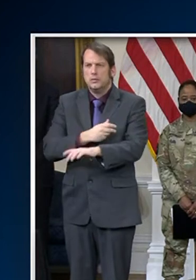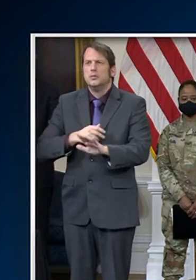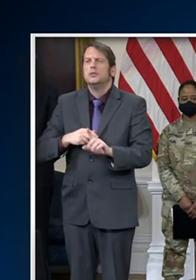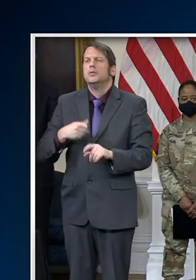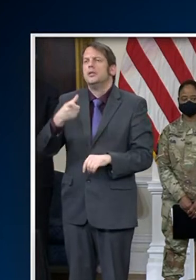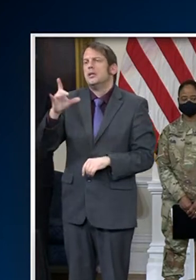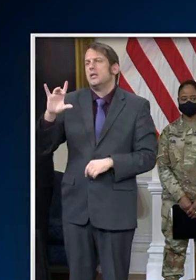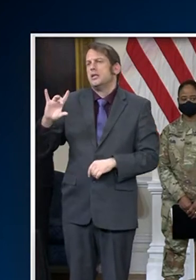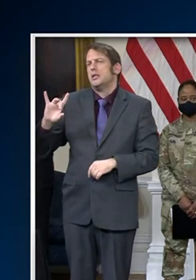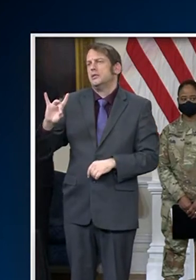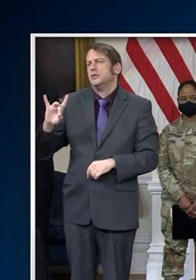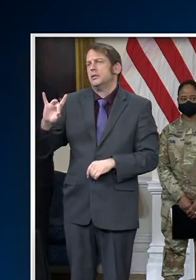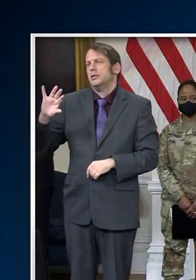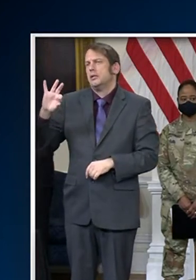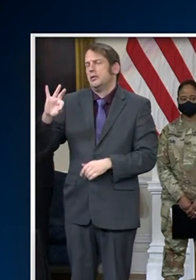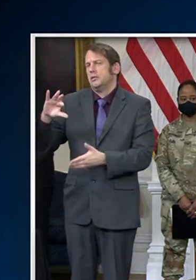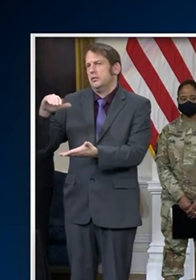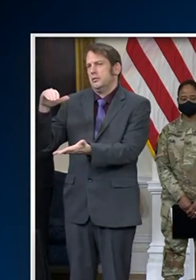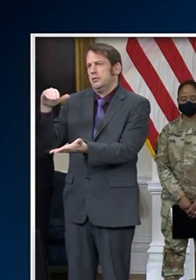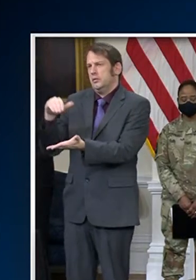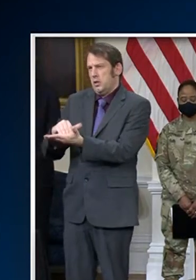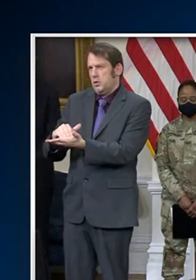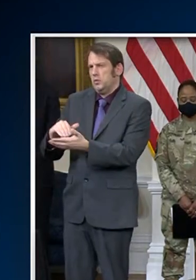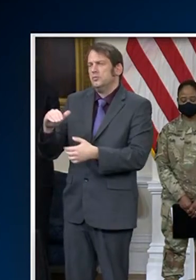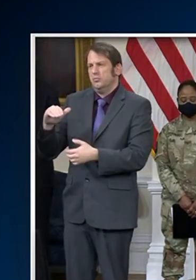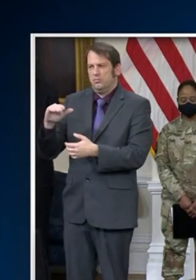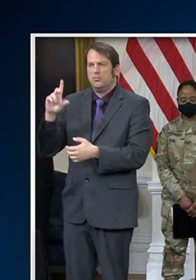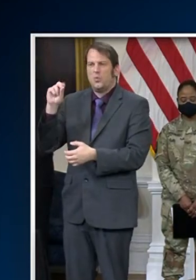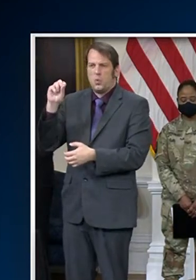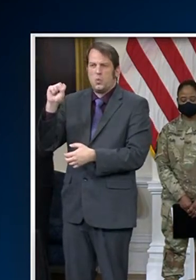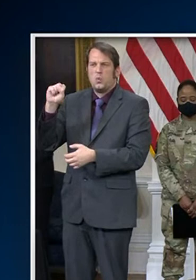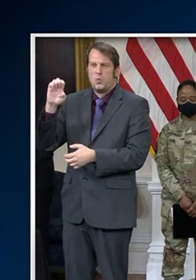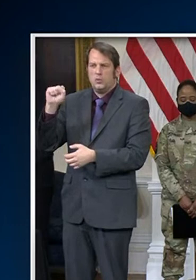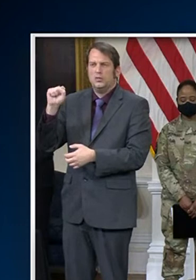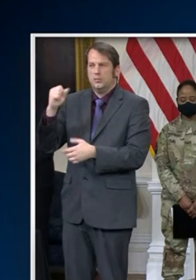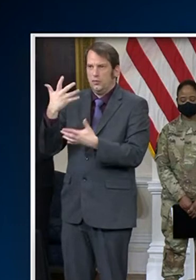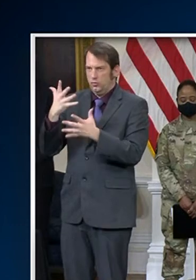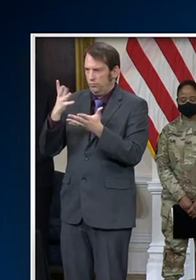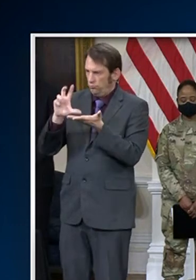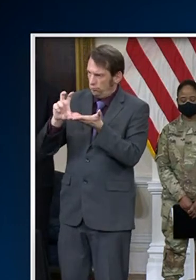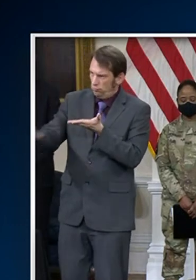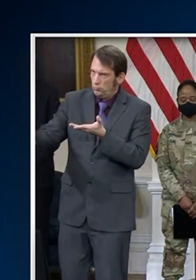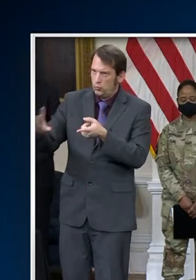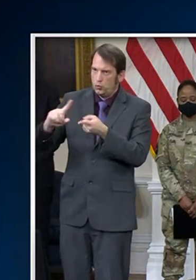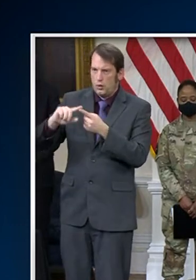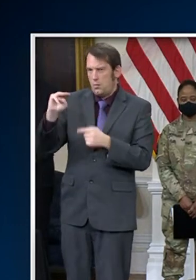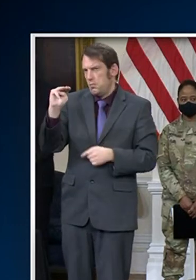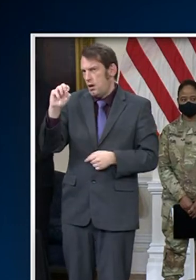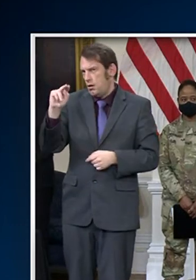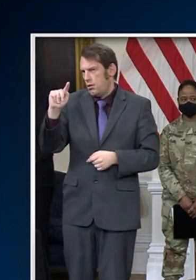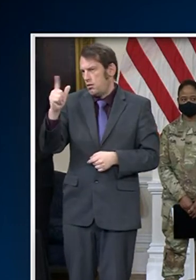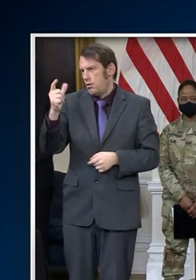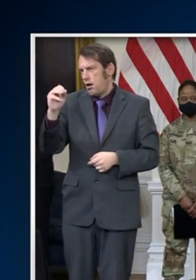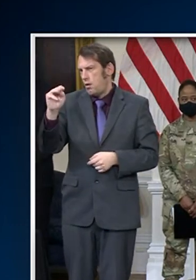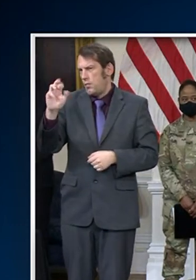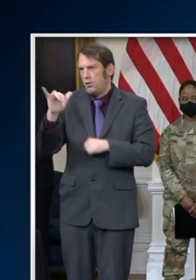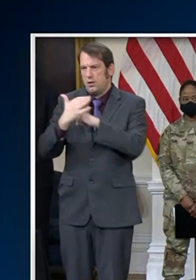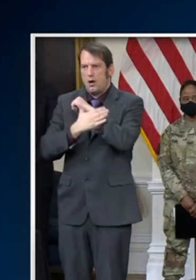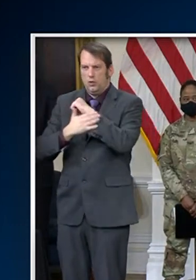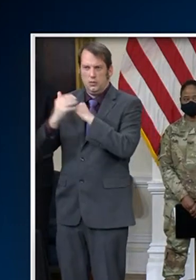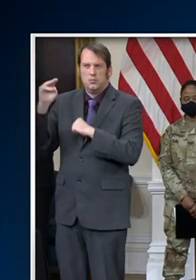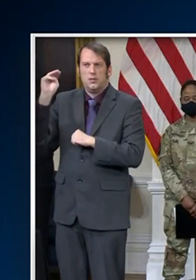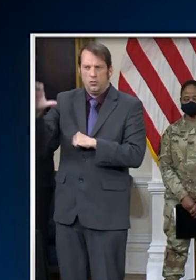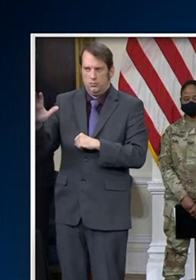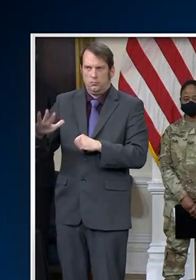89,000 doses have been administered to Montgomery County residents across hundreds of points